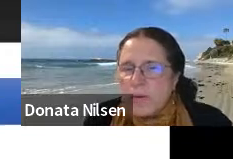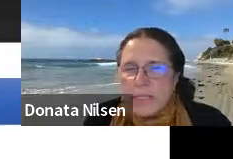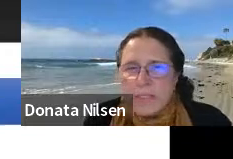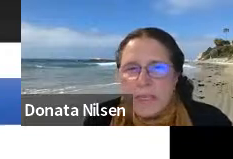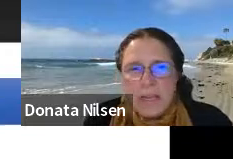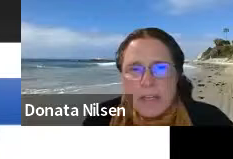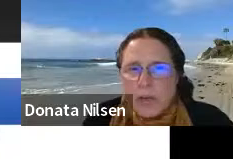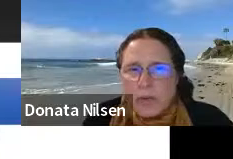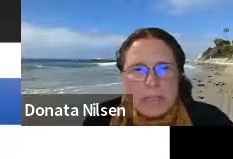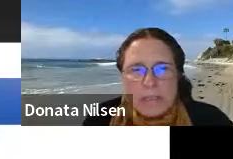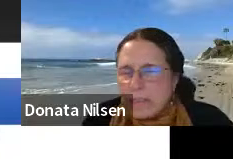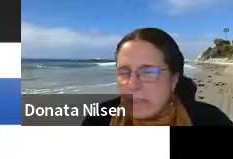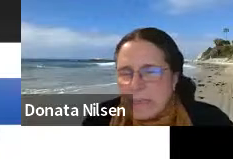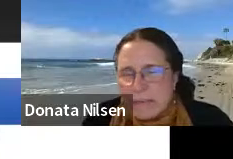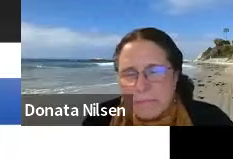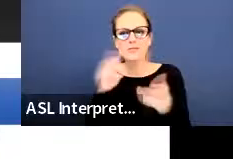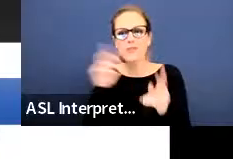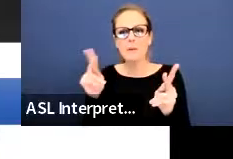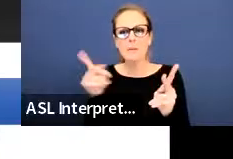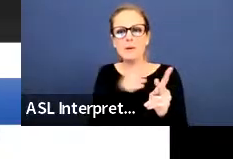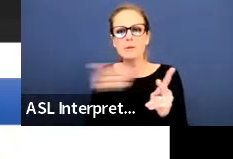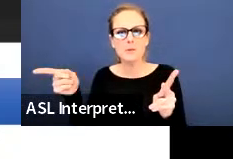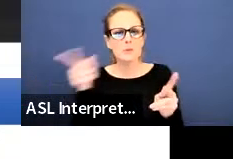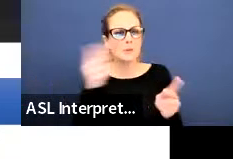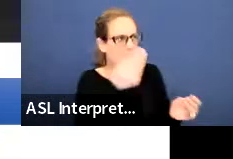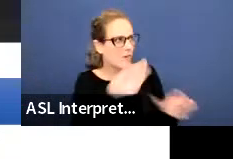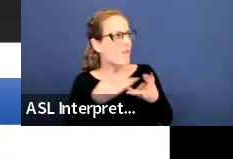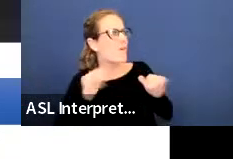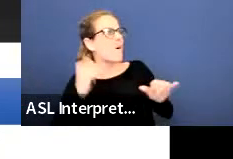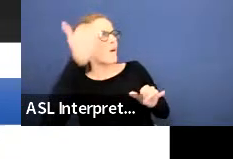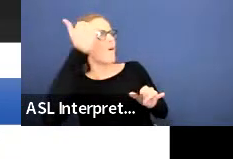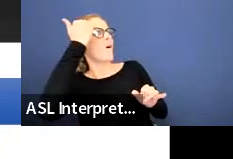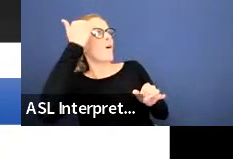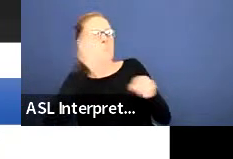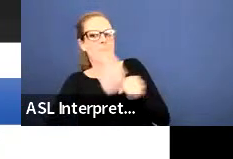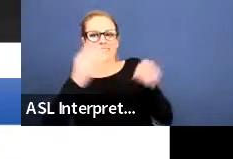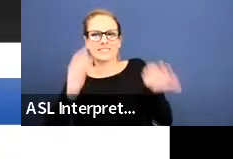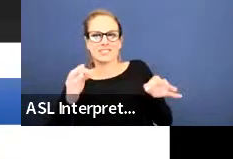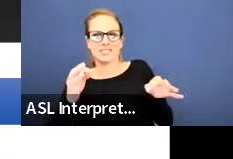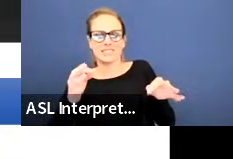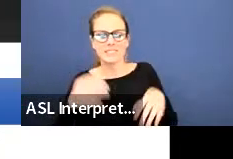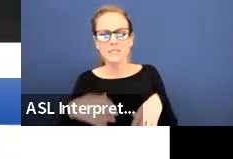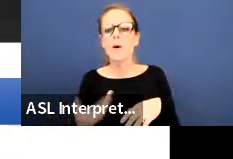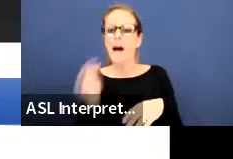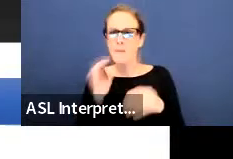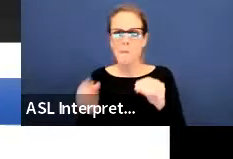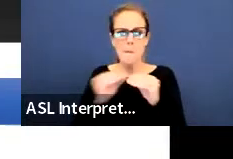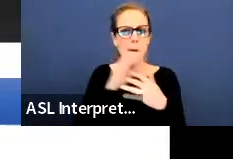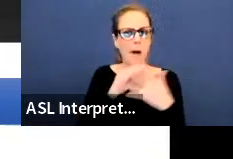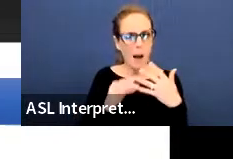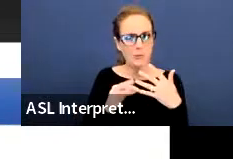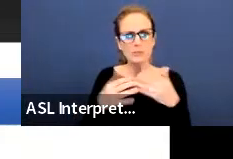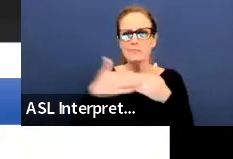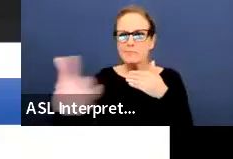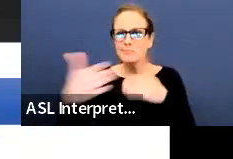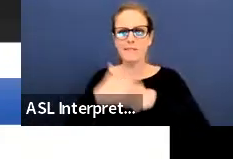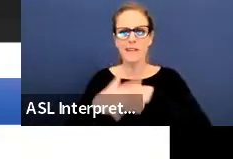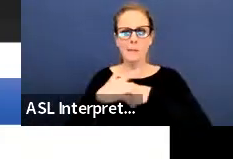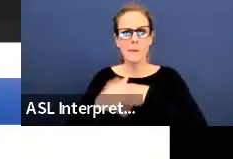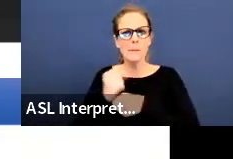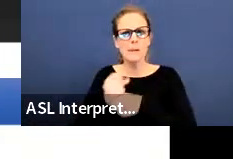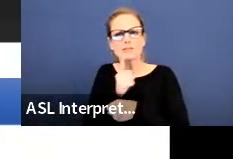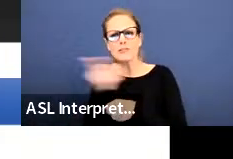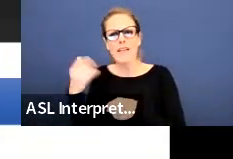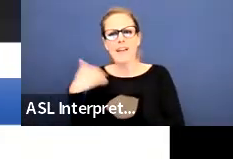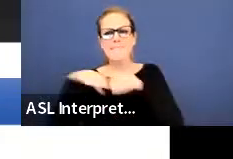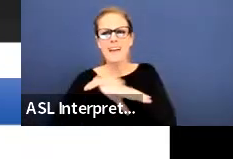So whether it's, it really, there's going to be more therapeutics coming out. So we want to make sure people have access to